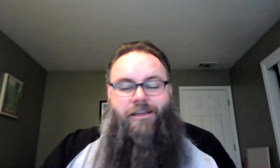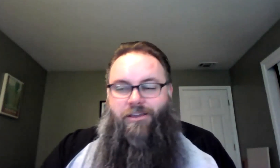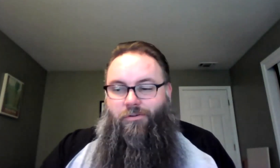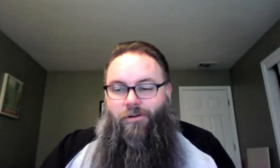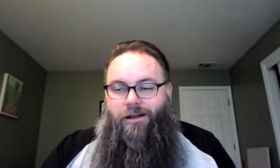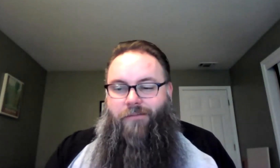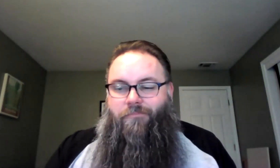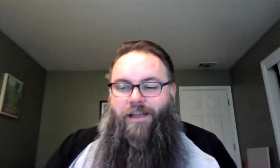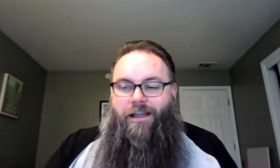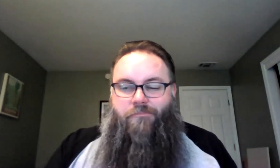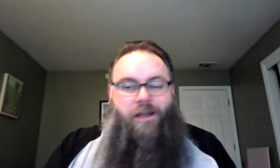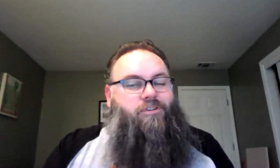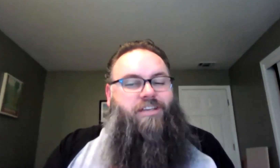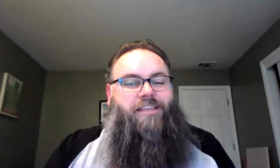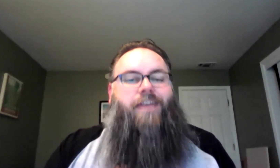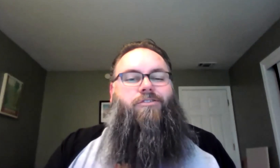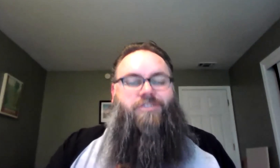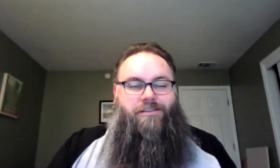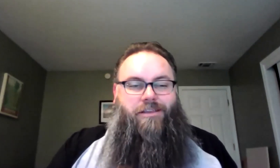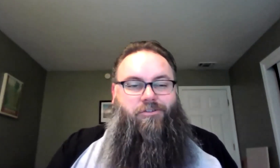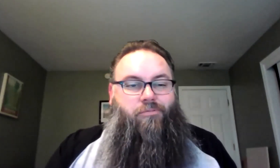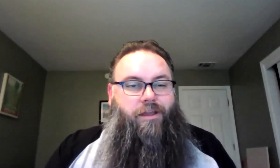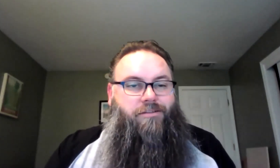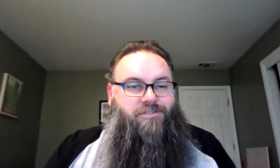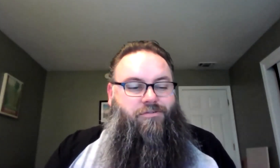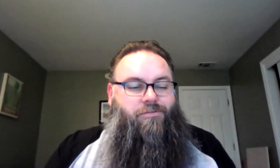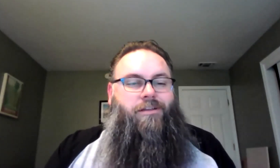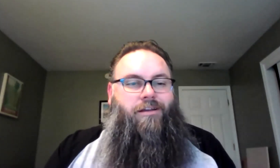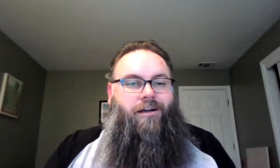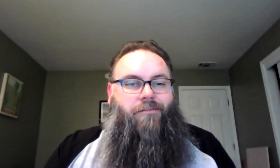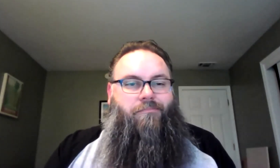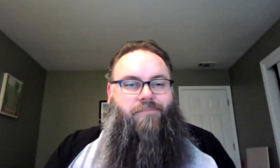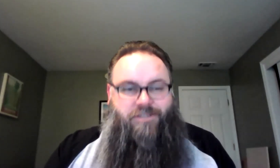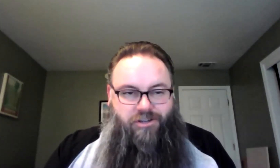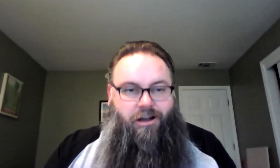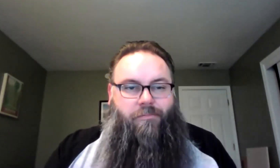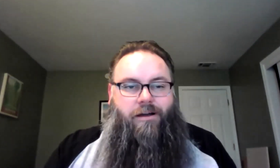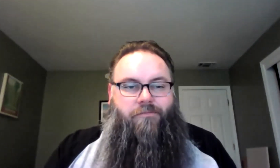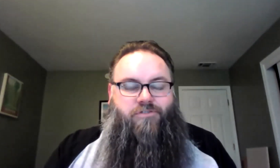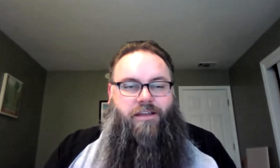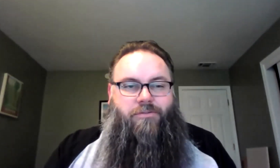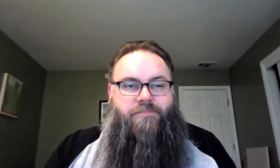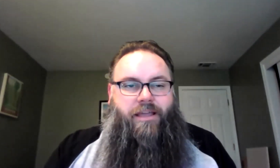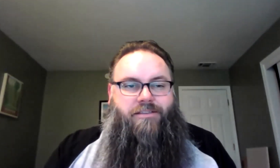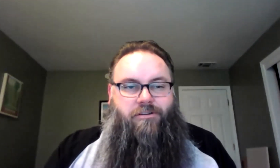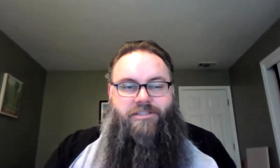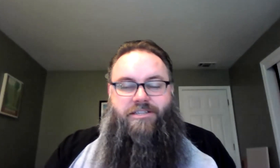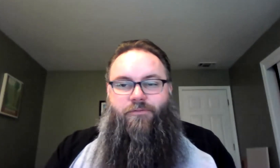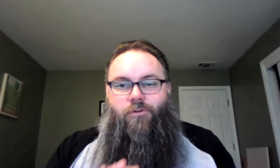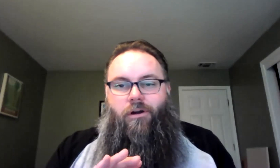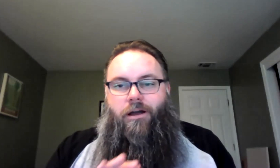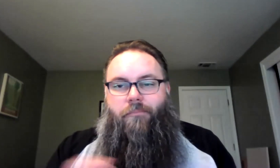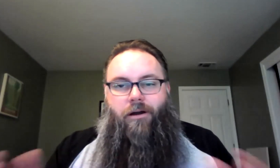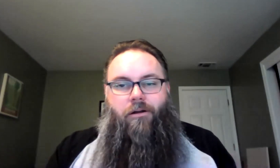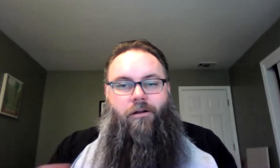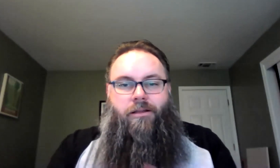and your I appreciate the energy that you bring to this job of trying to expand services